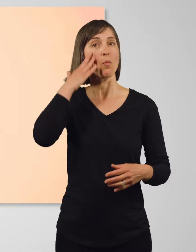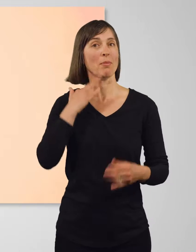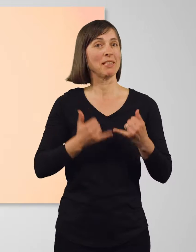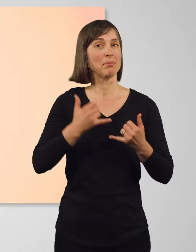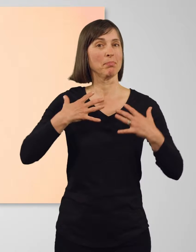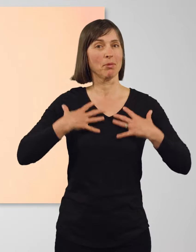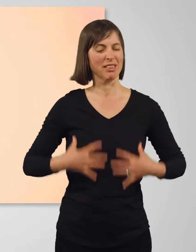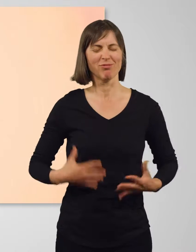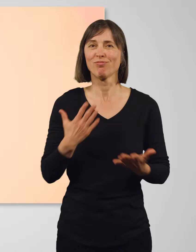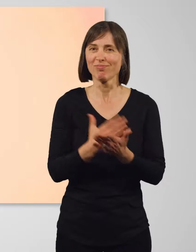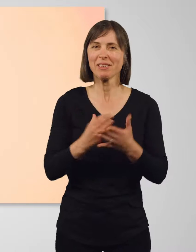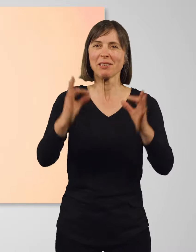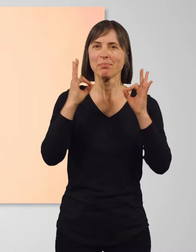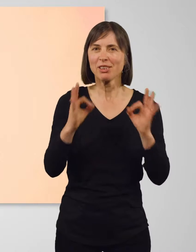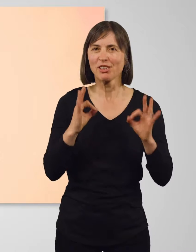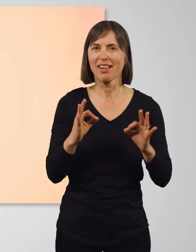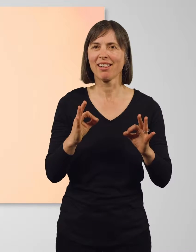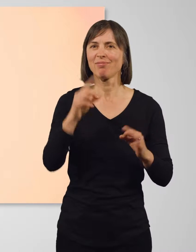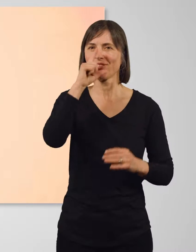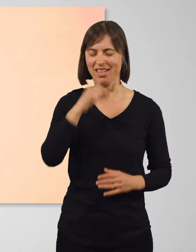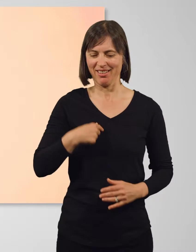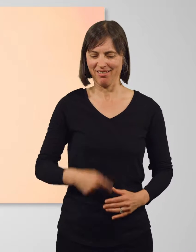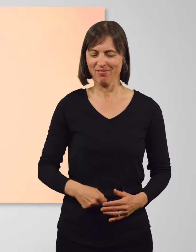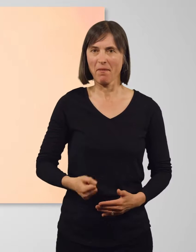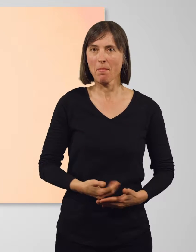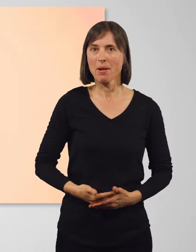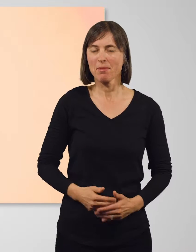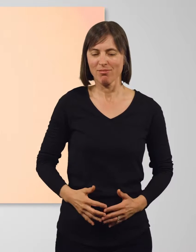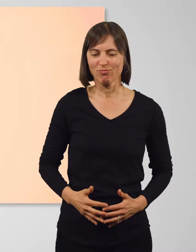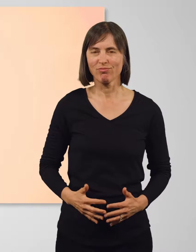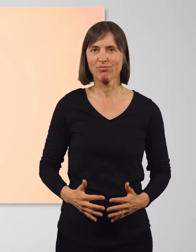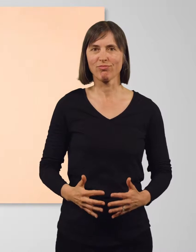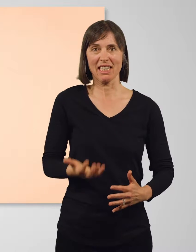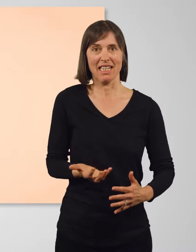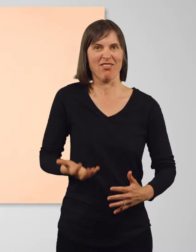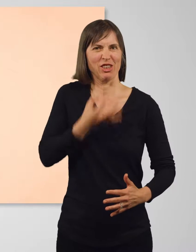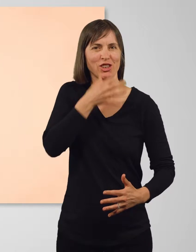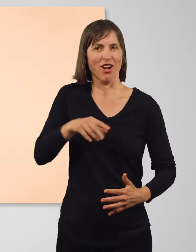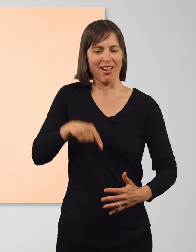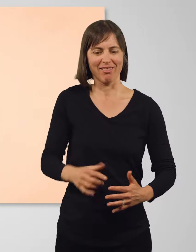Women's bodies are incredibly special. They're able to carry a child